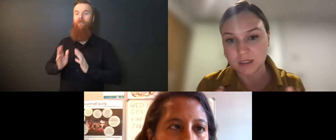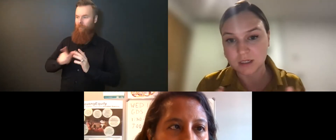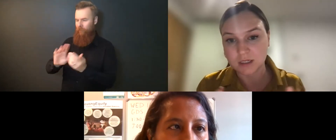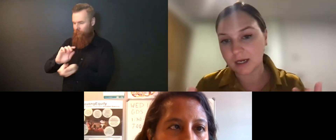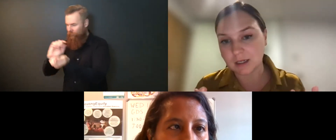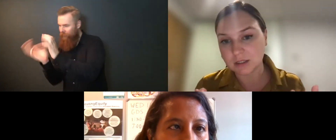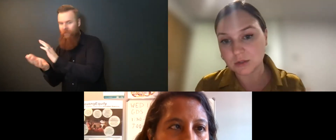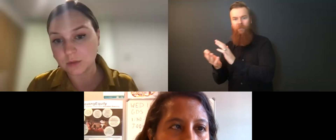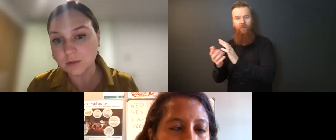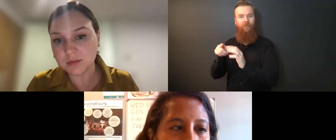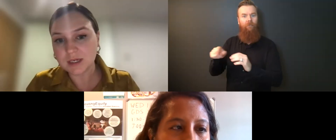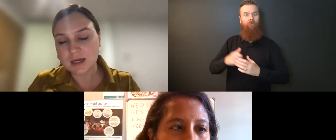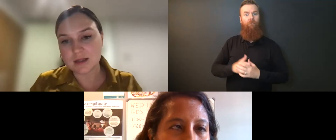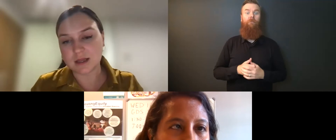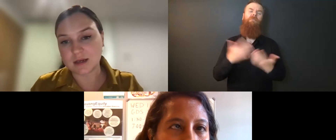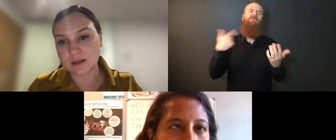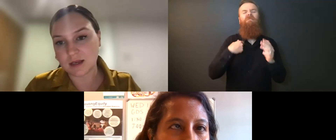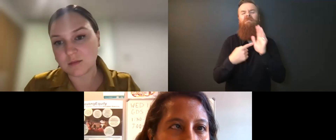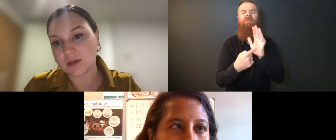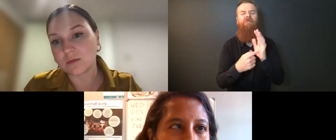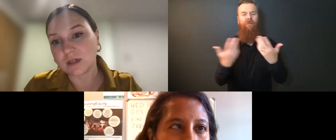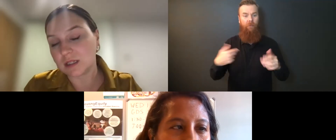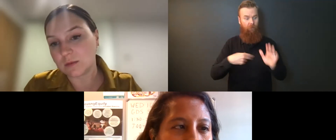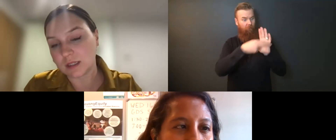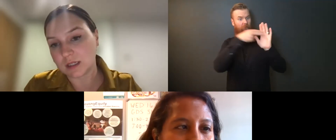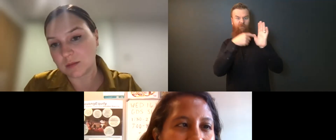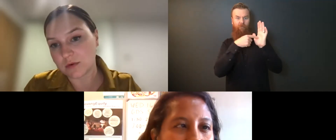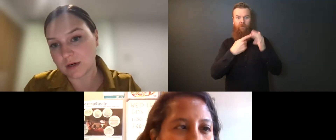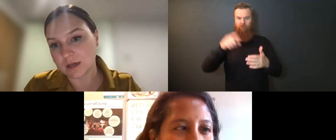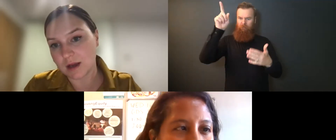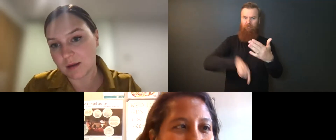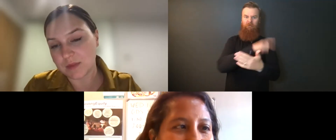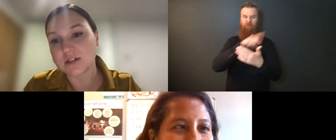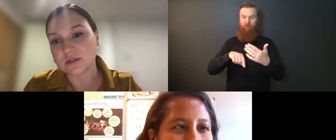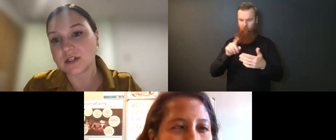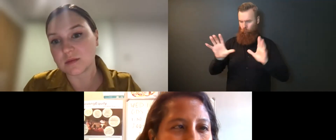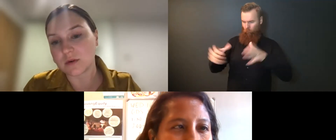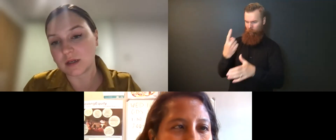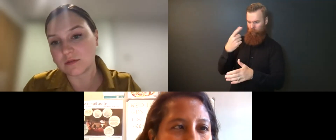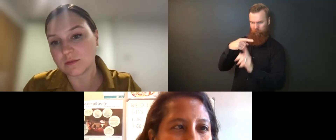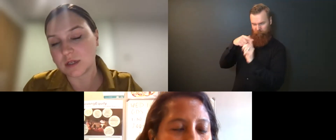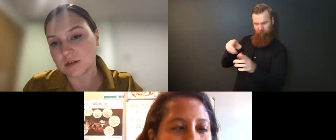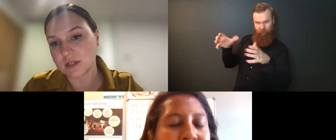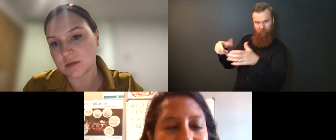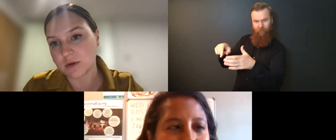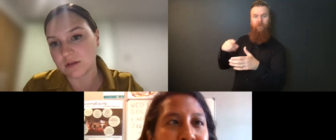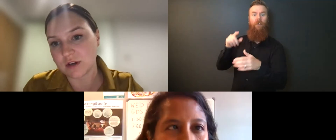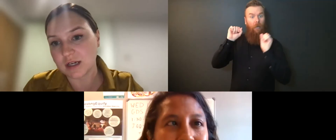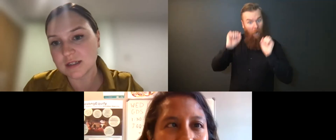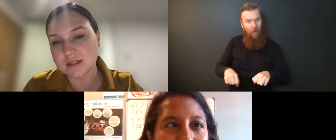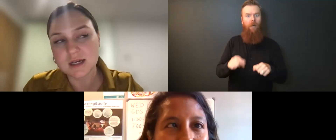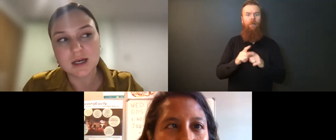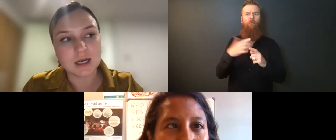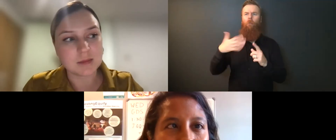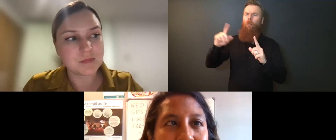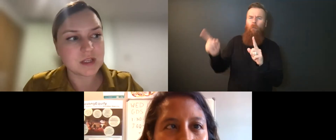particular group, then they can be a really, really important intervention point for